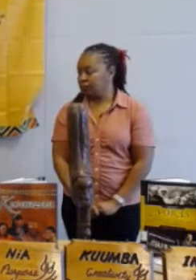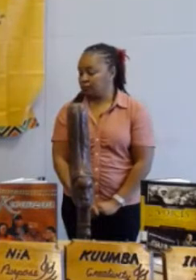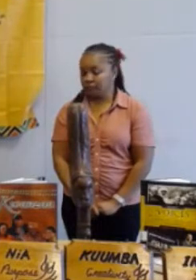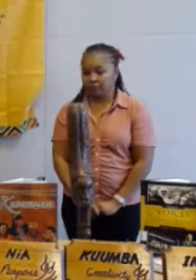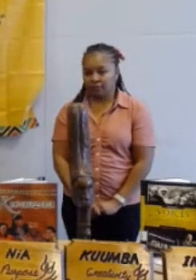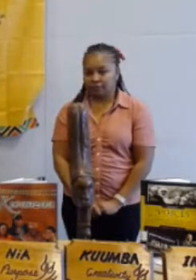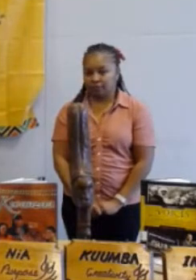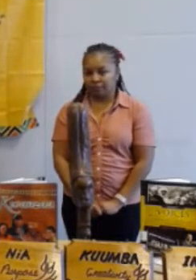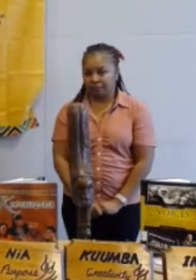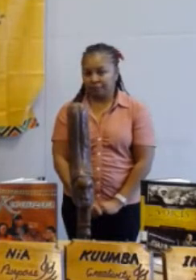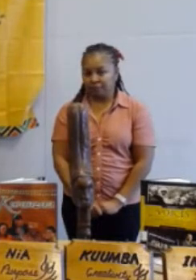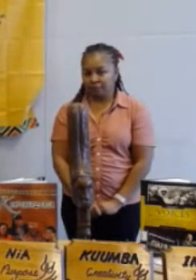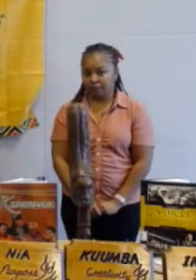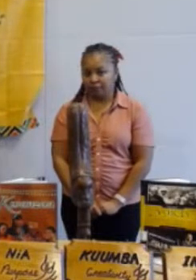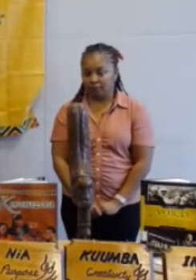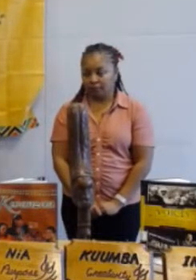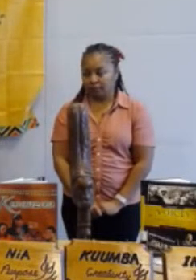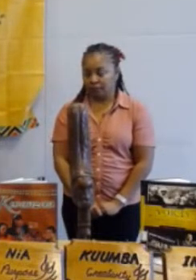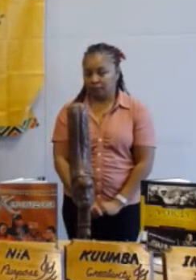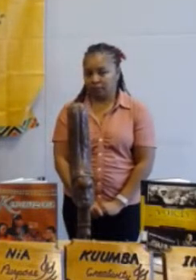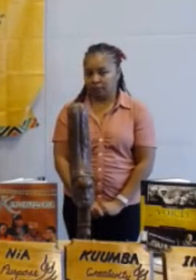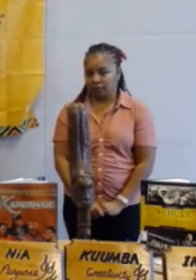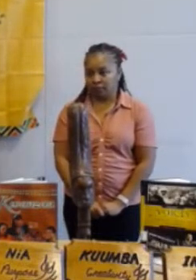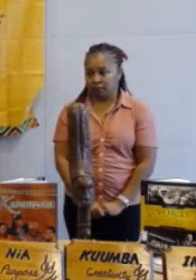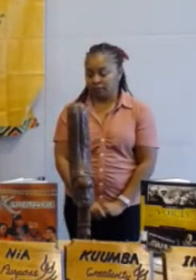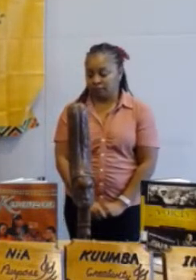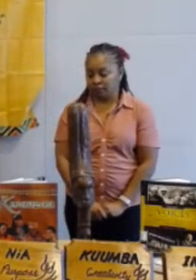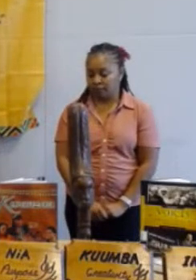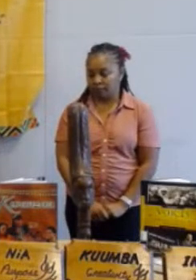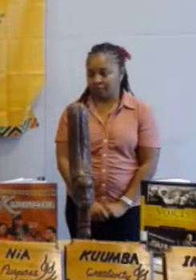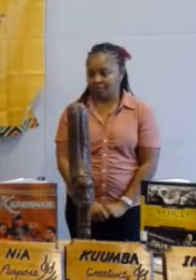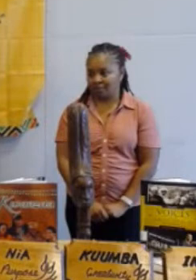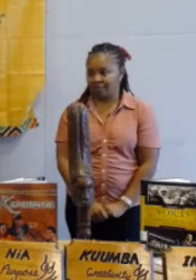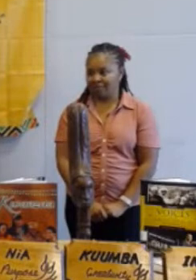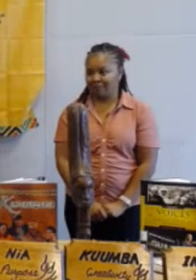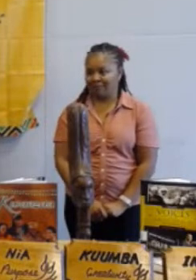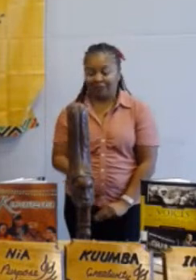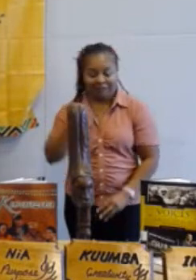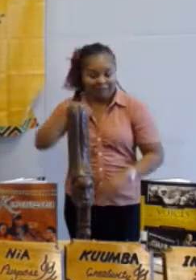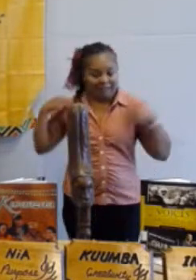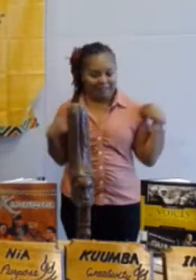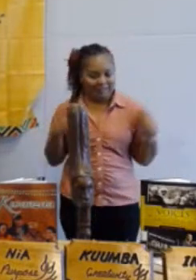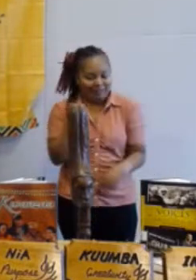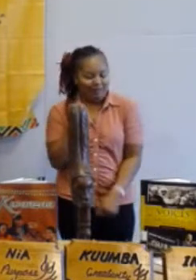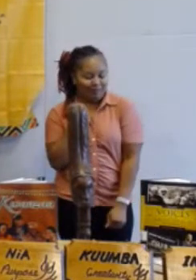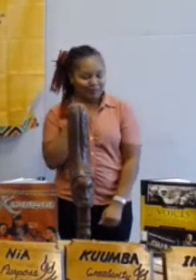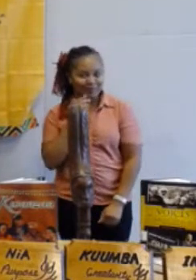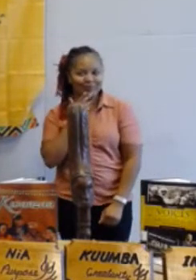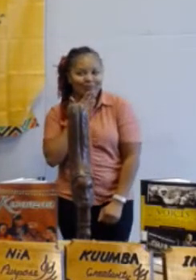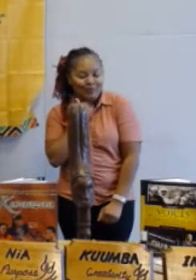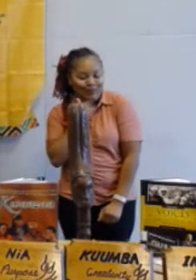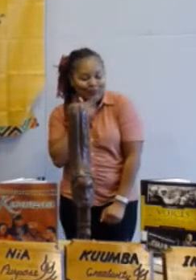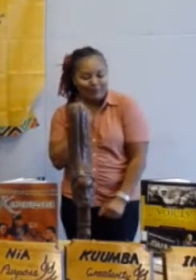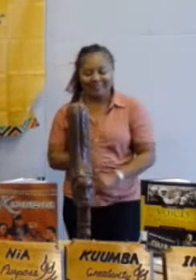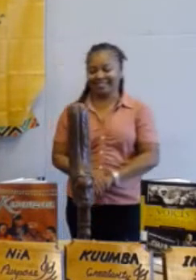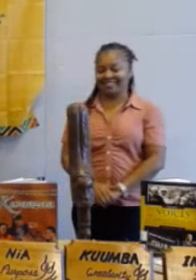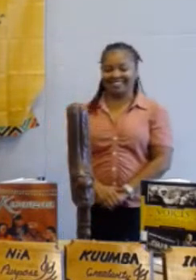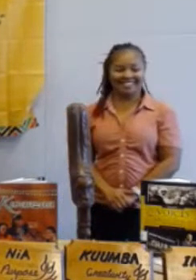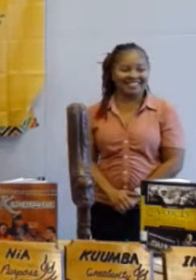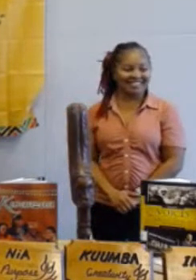So you can get in the camera. Come on. Taking our coats and getting cute. That's fine. Come on.